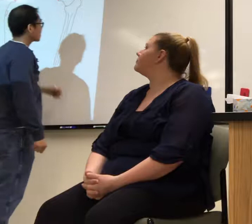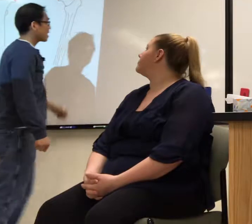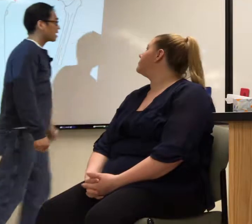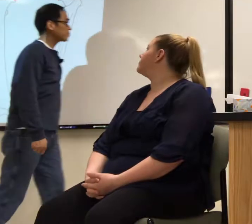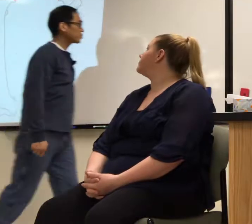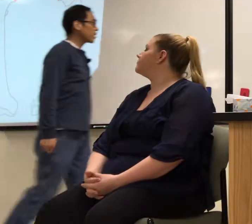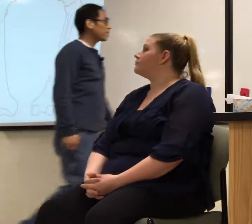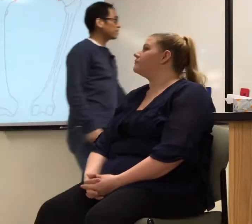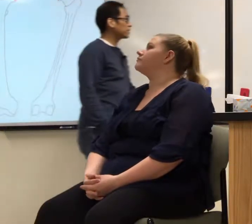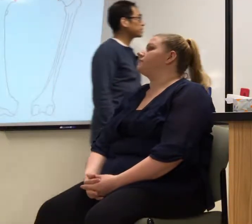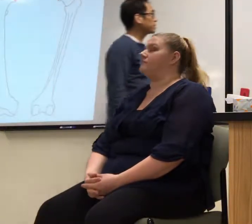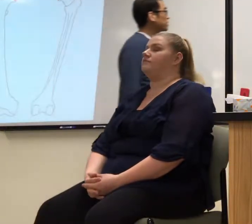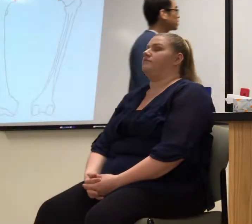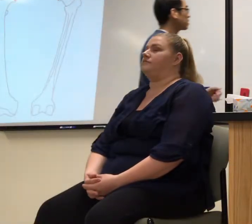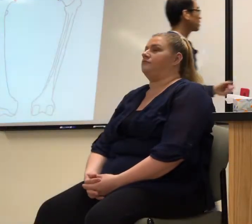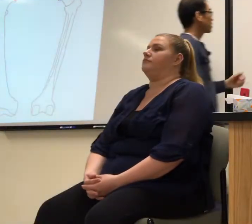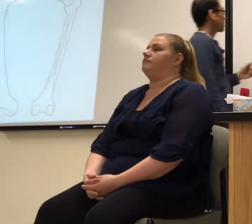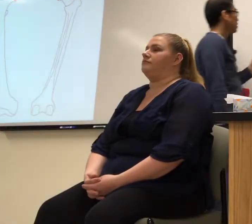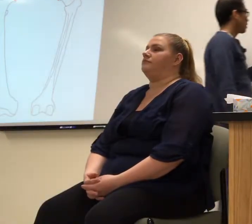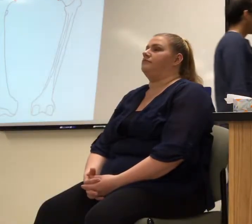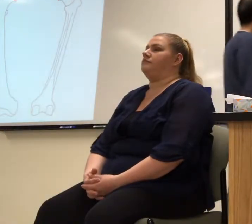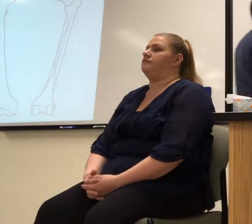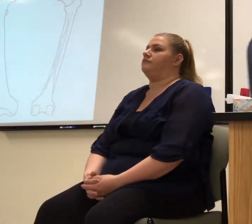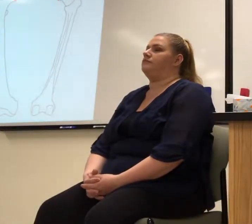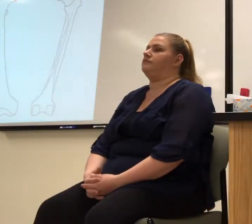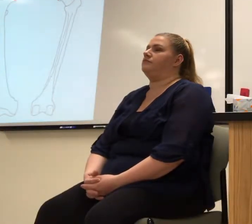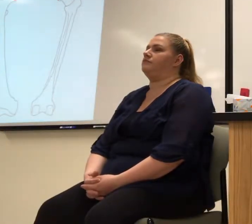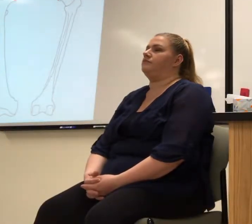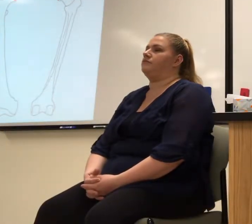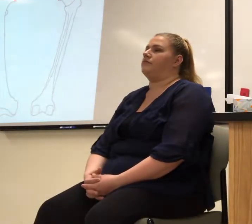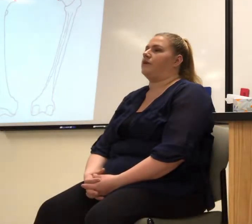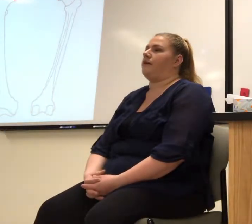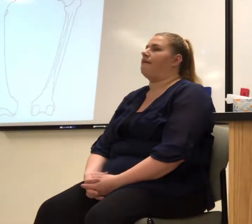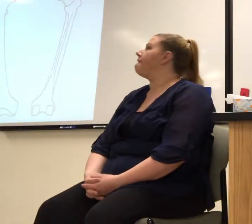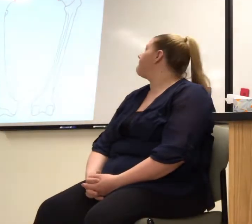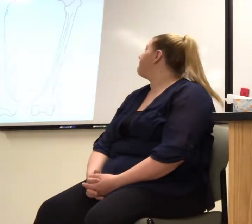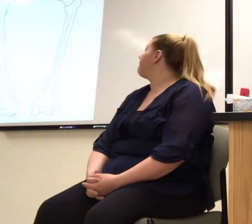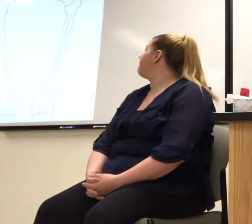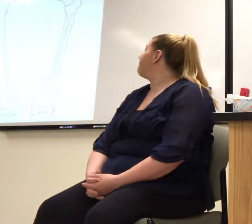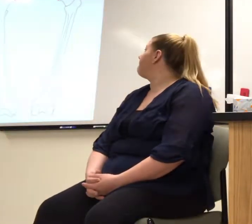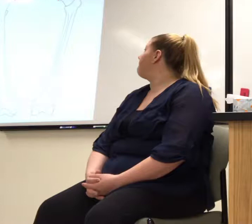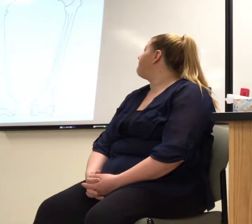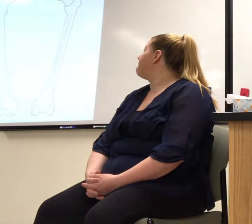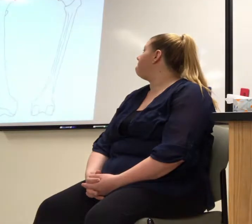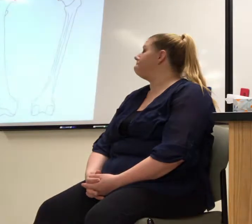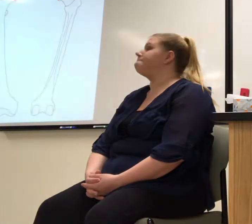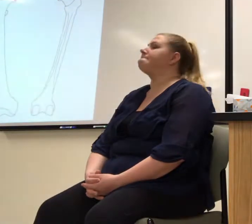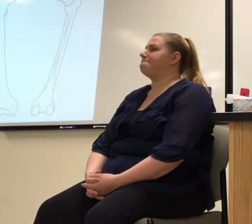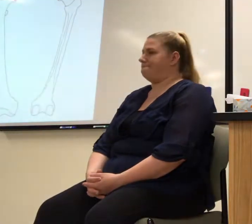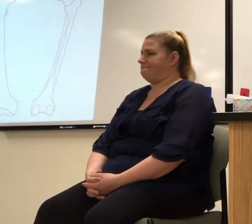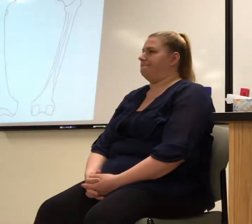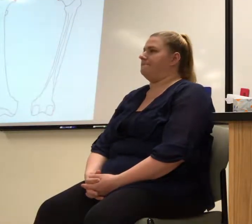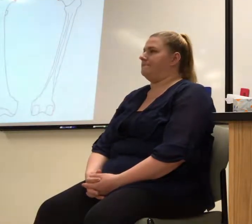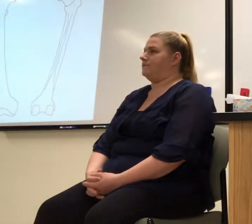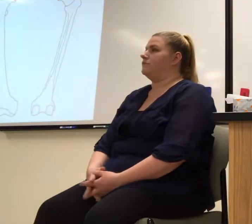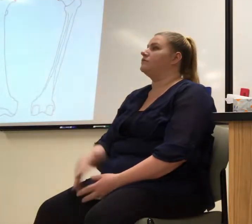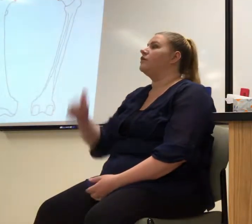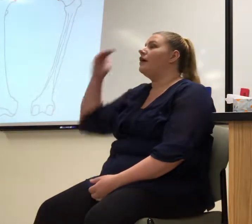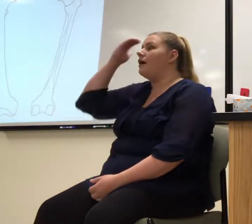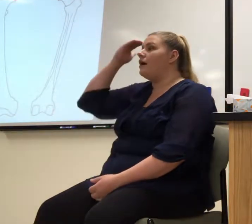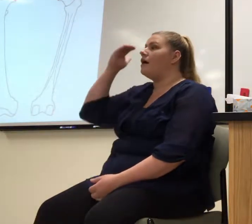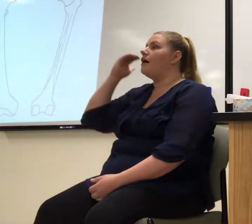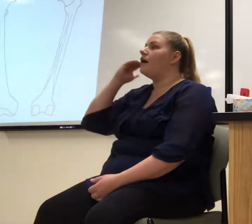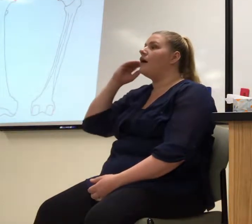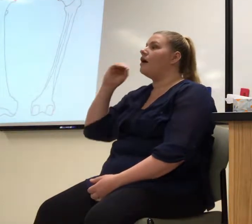Okay, so that's the head, pretty obvious. Head of femur. Now the head of femur has a